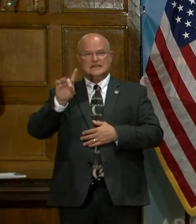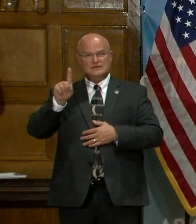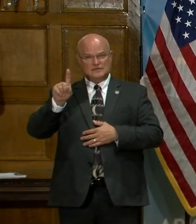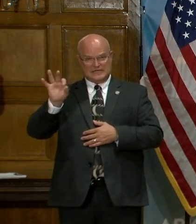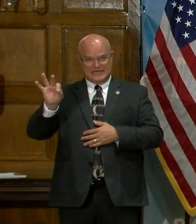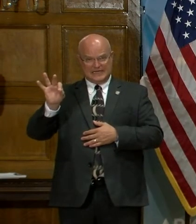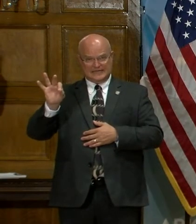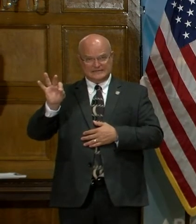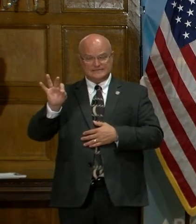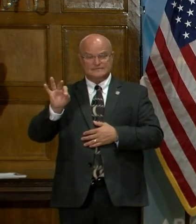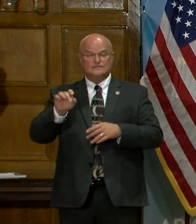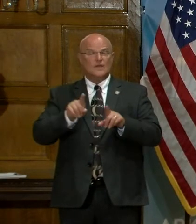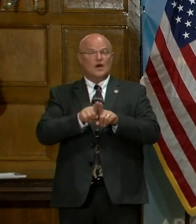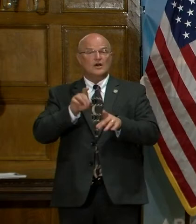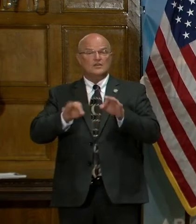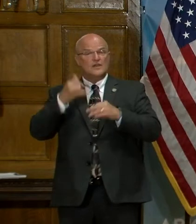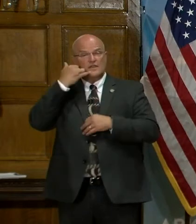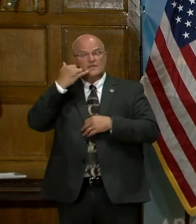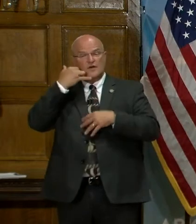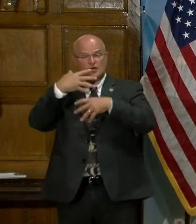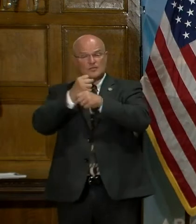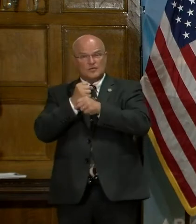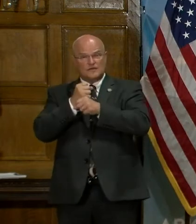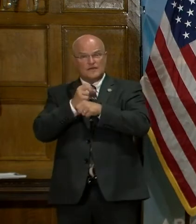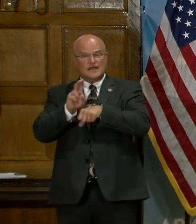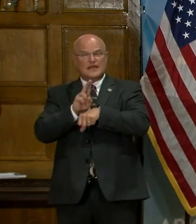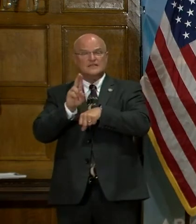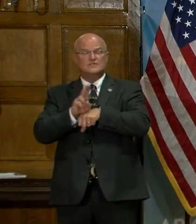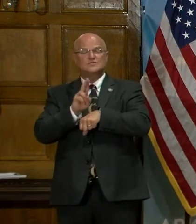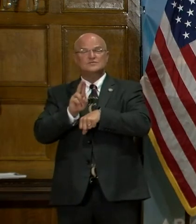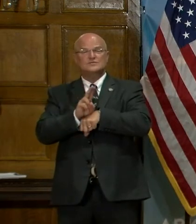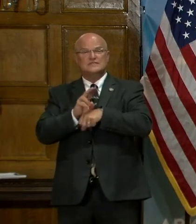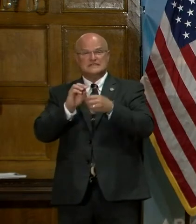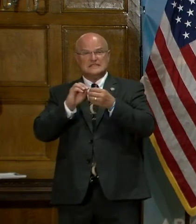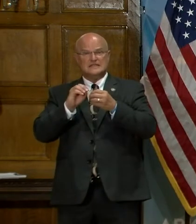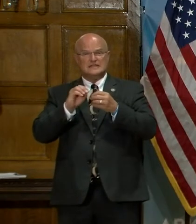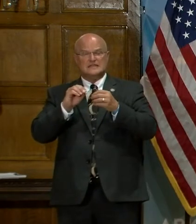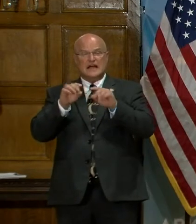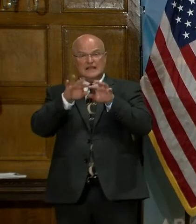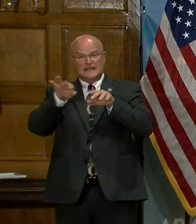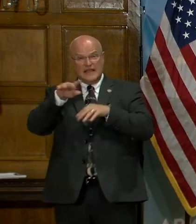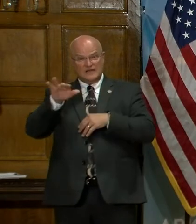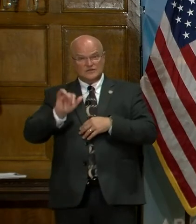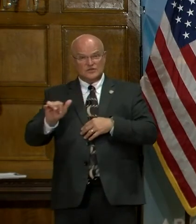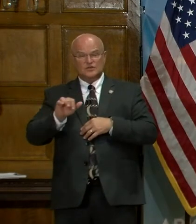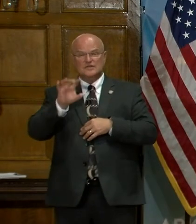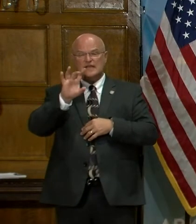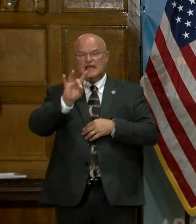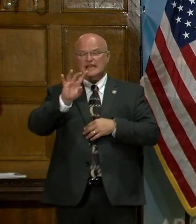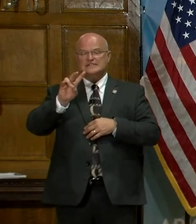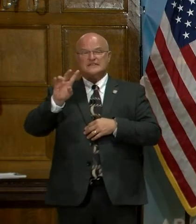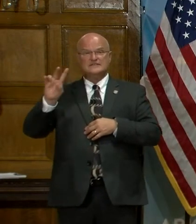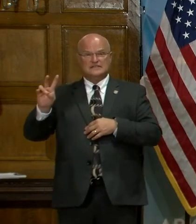877-272-6819. Also, if your phone abbreviates and uses letters, it's